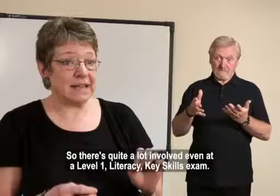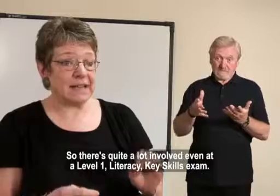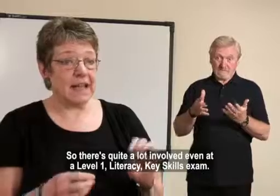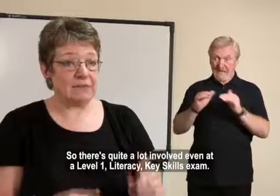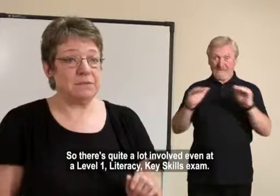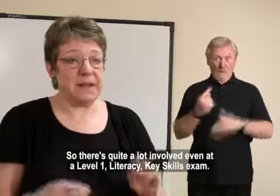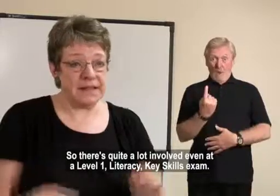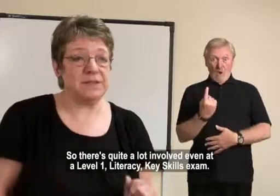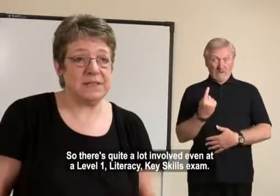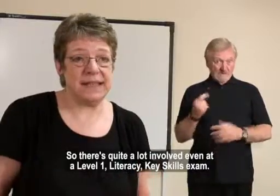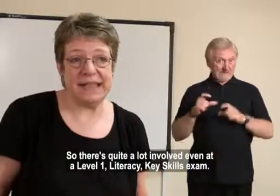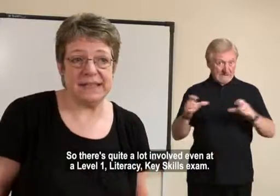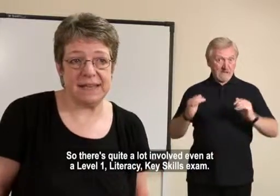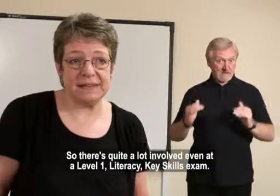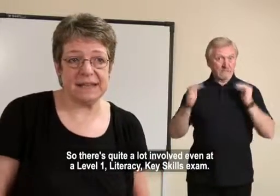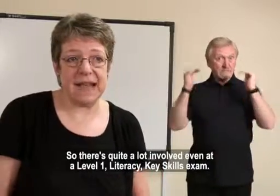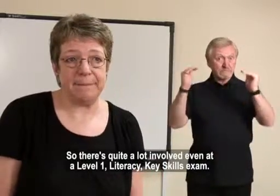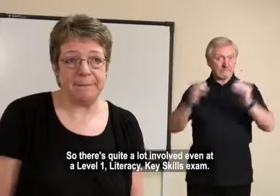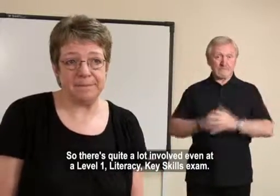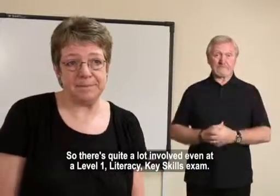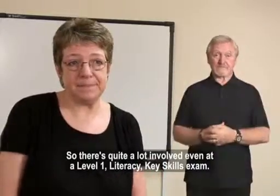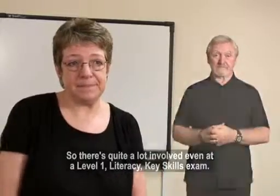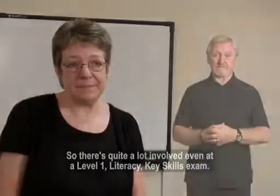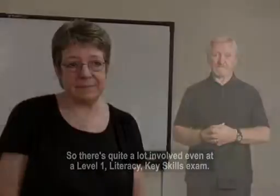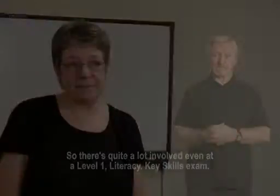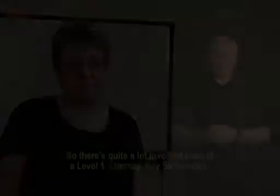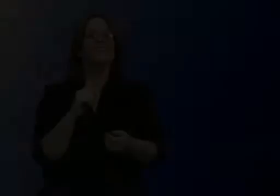even at a level 1 literacy key skills exam.